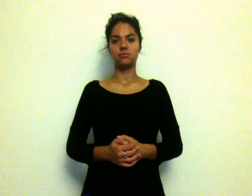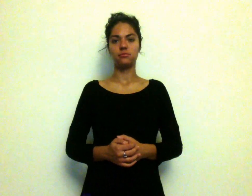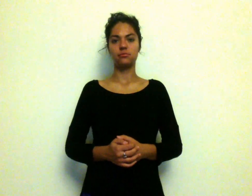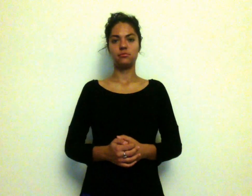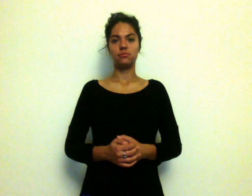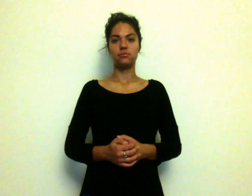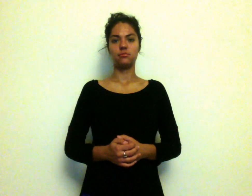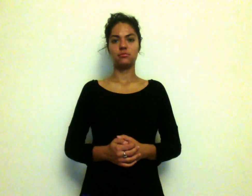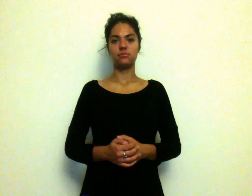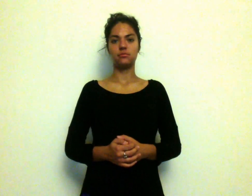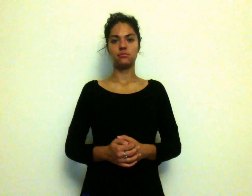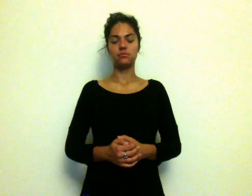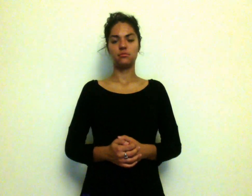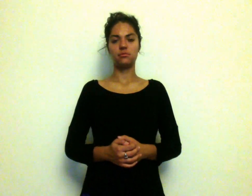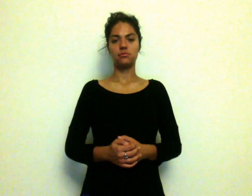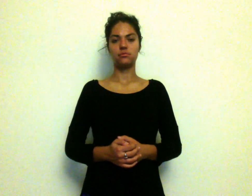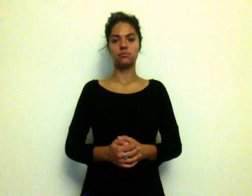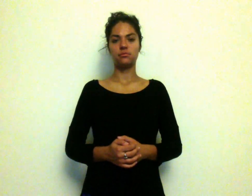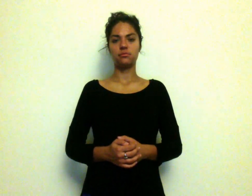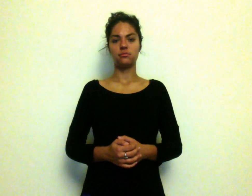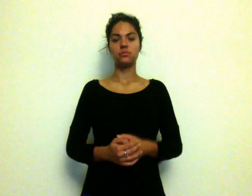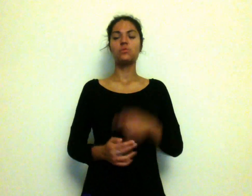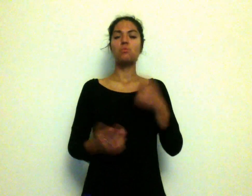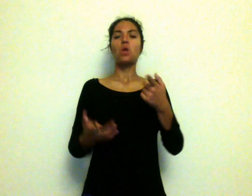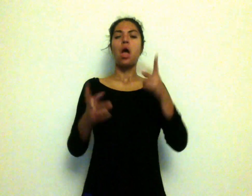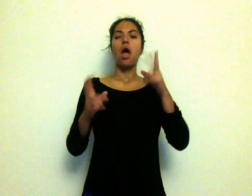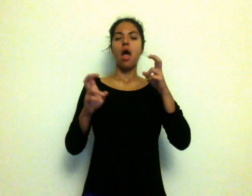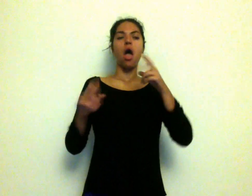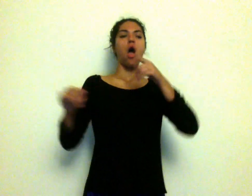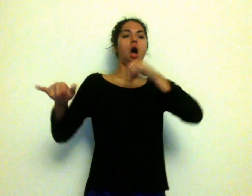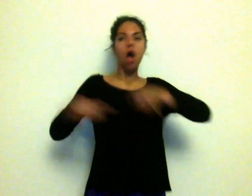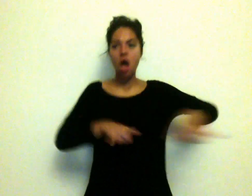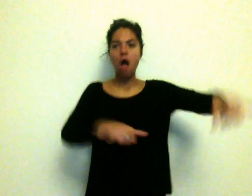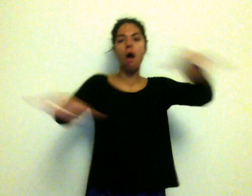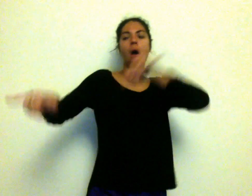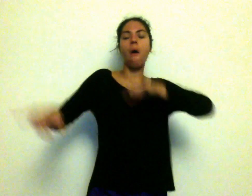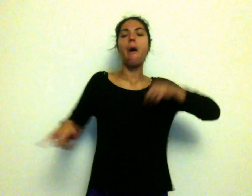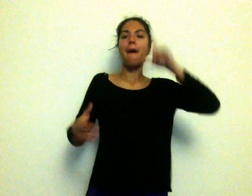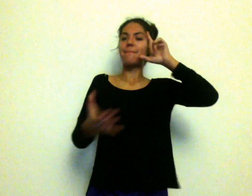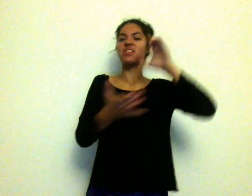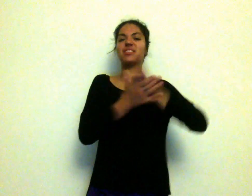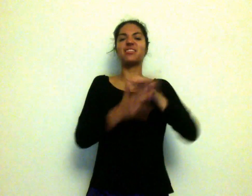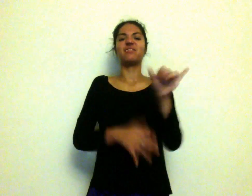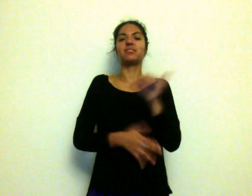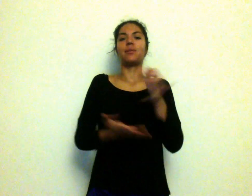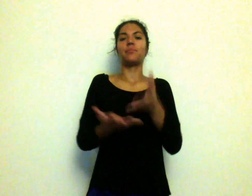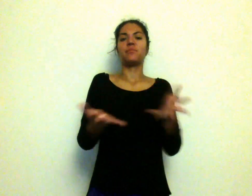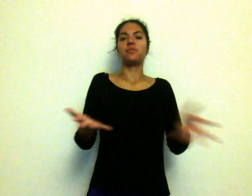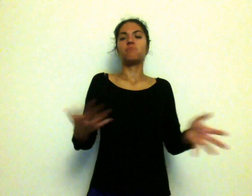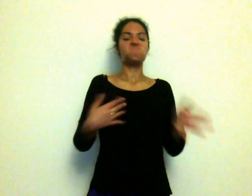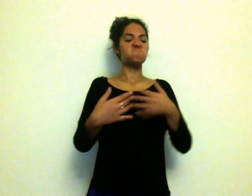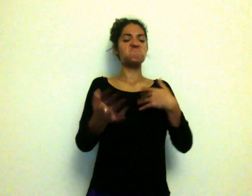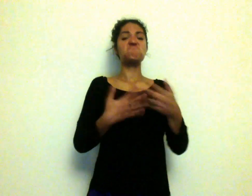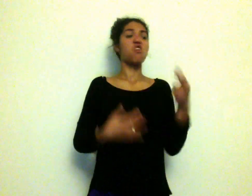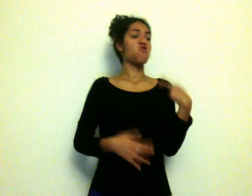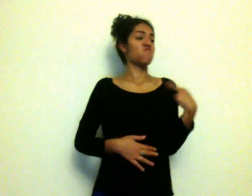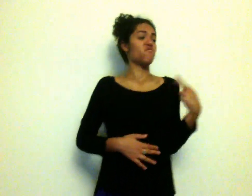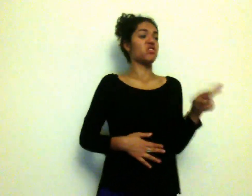believing the same things, so that when a decision is made at a government level or at a religious level, they see it as an expression of